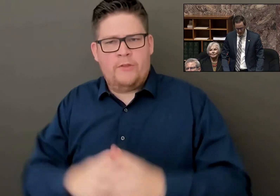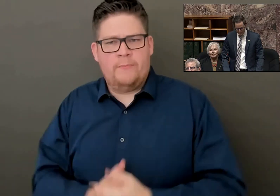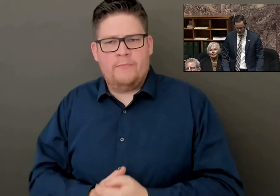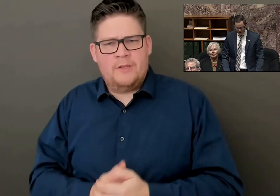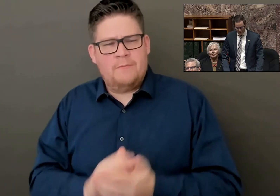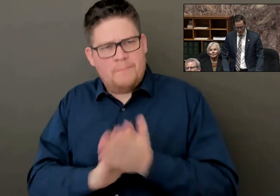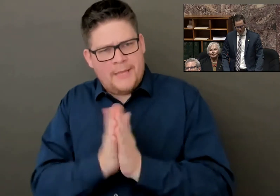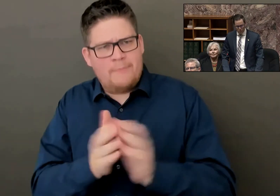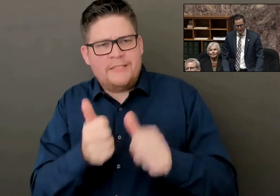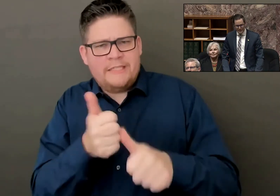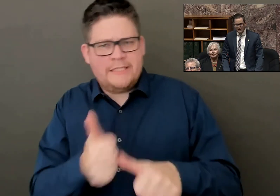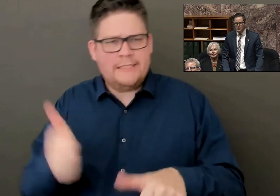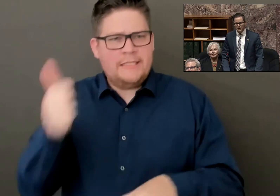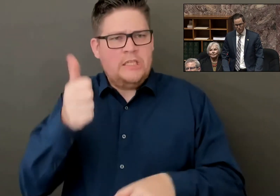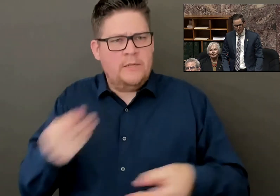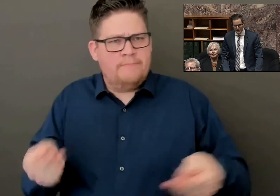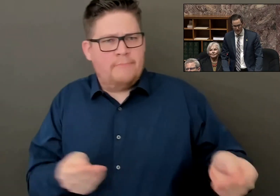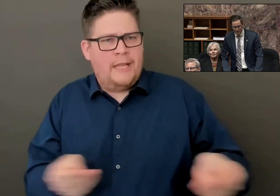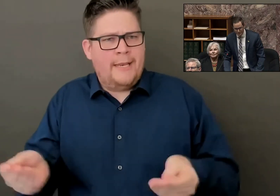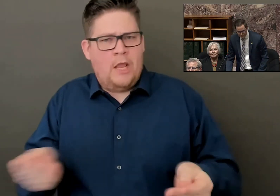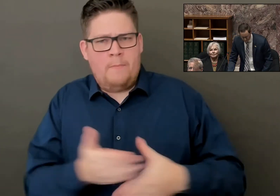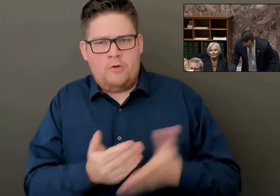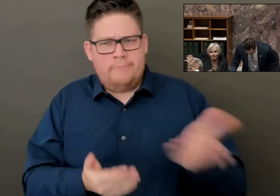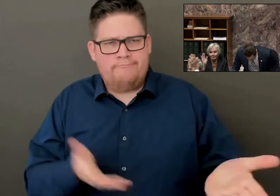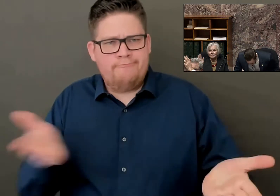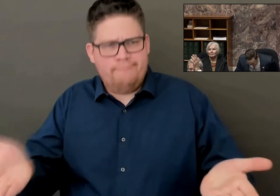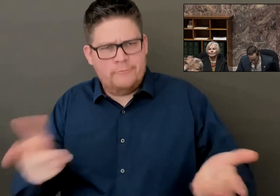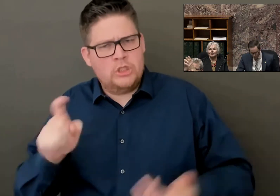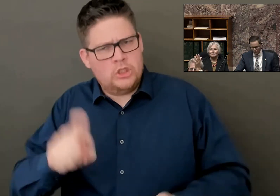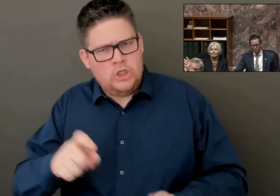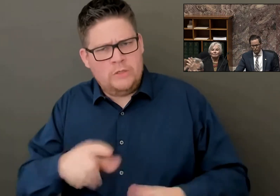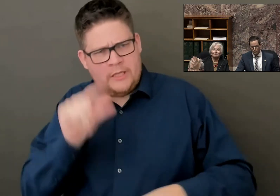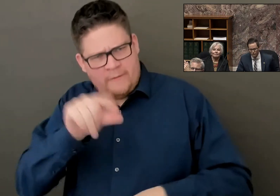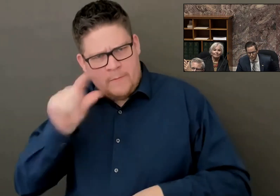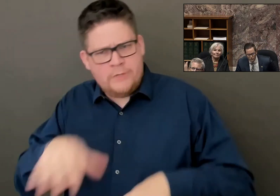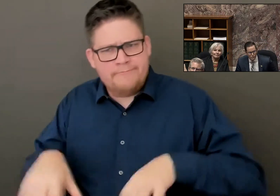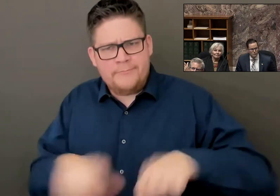Will she commit today to appointing a special mediator?